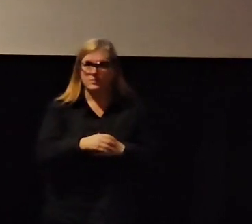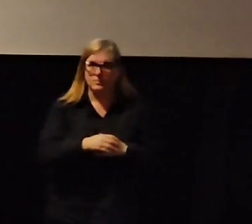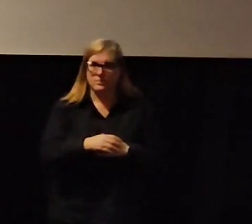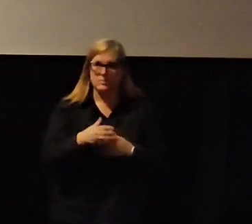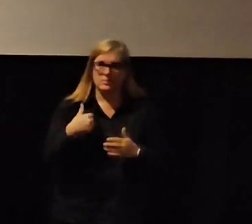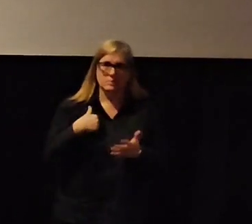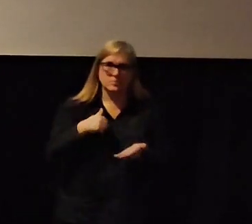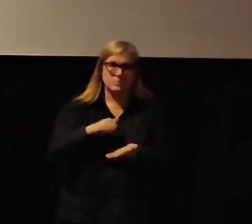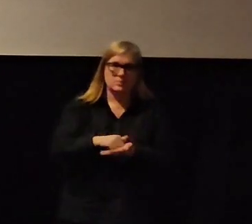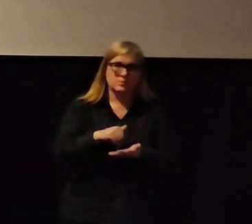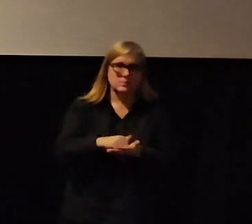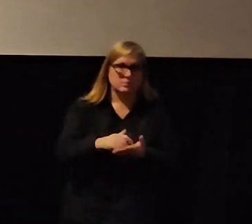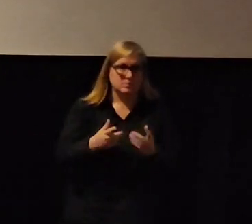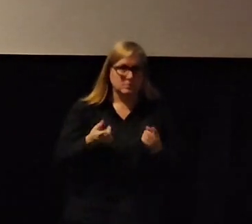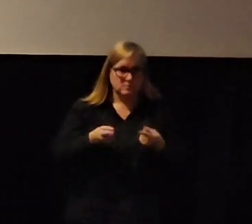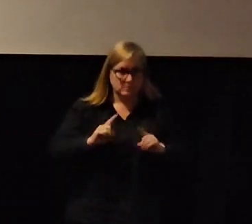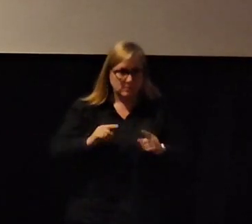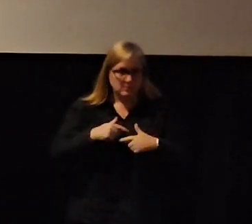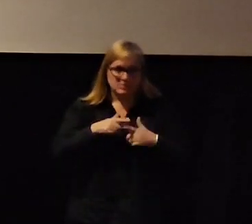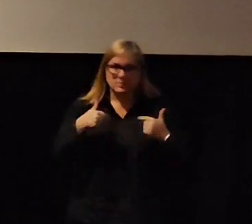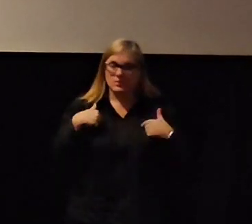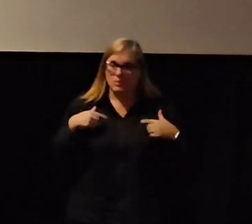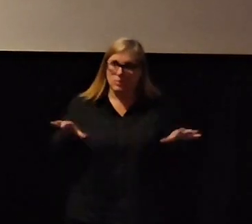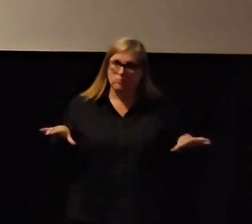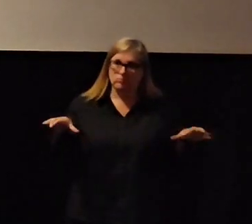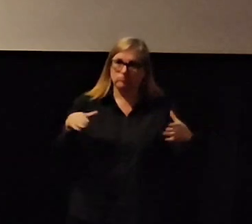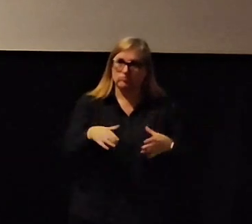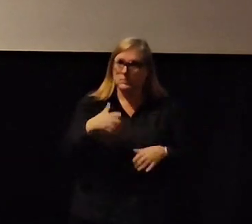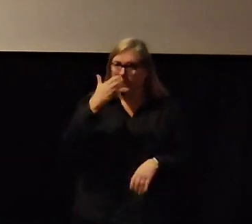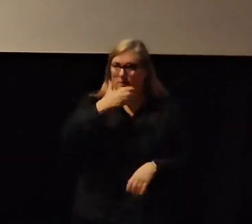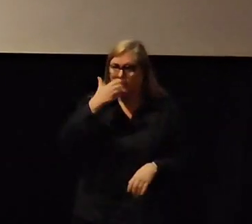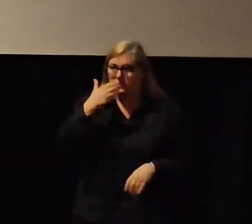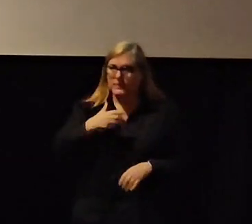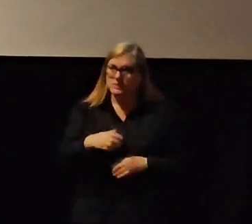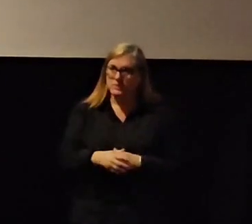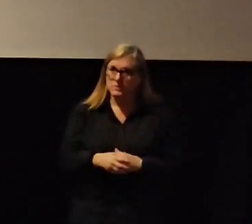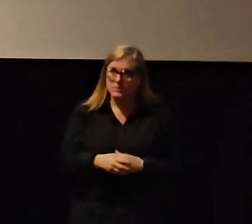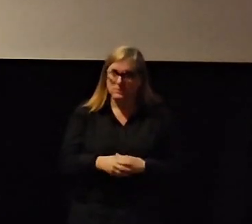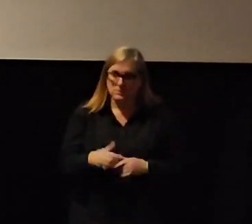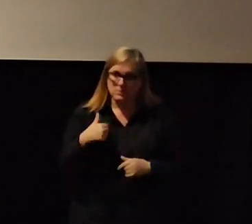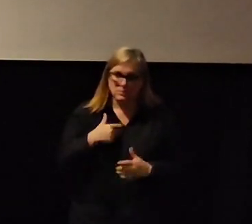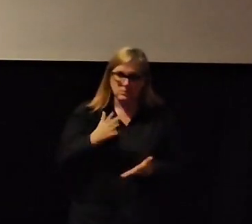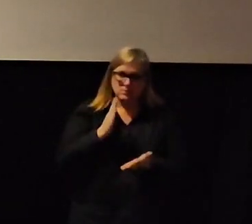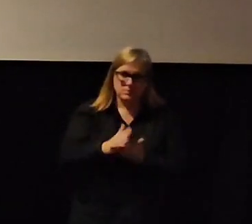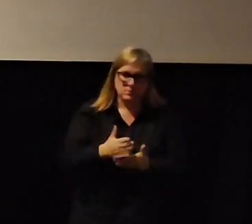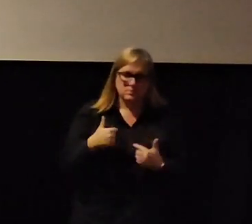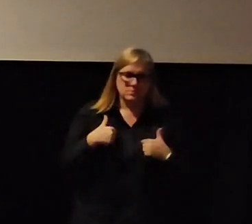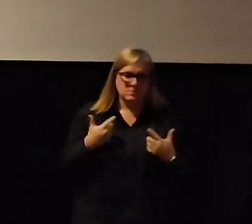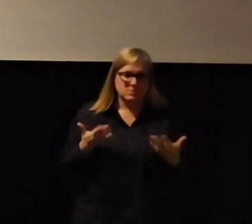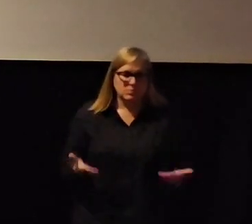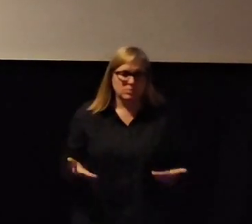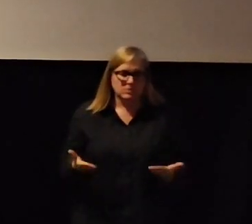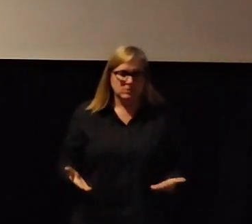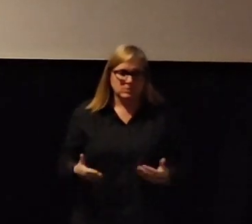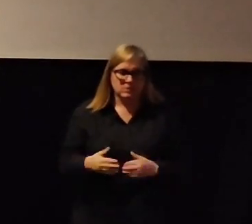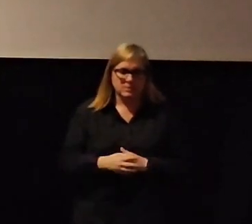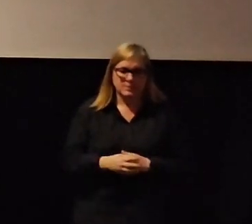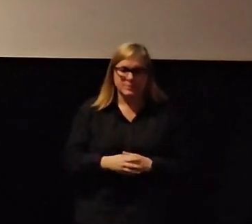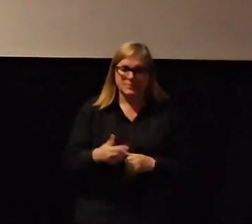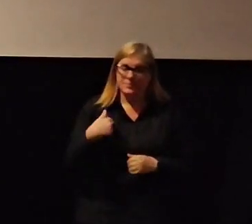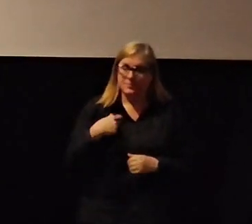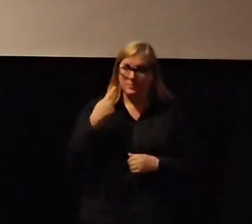treasuring times where we gathered together in person and trying to really be very present. I think this is